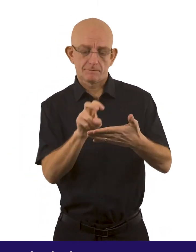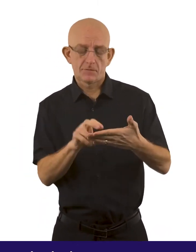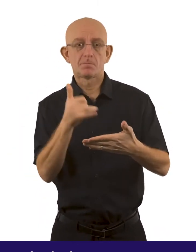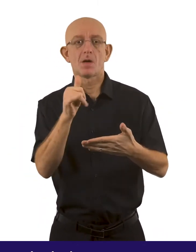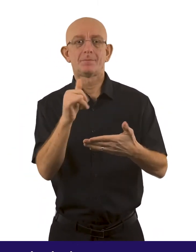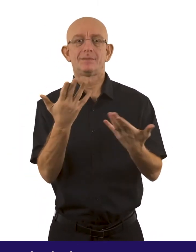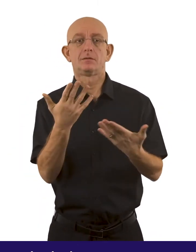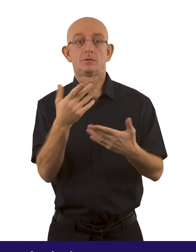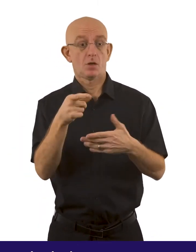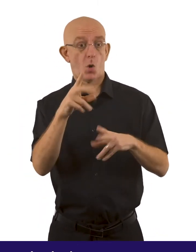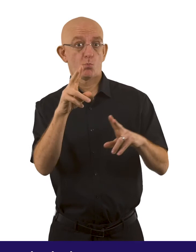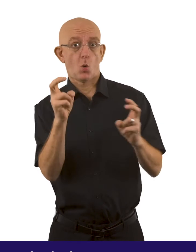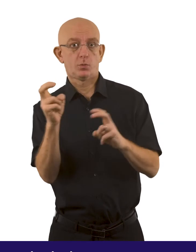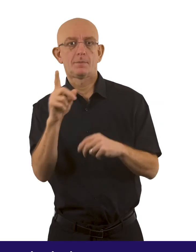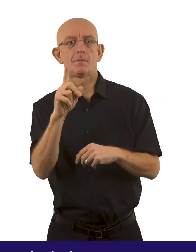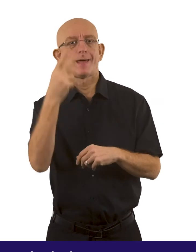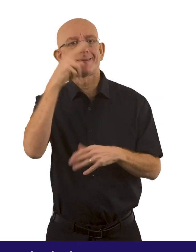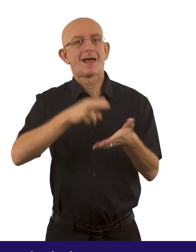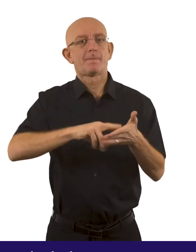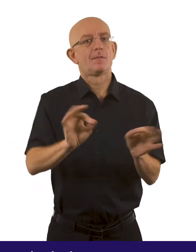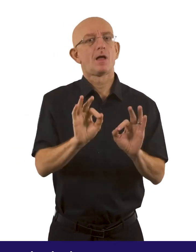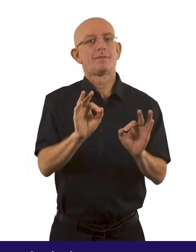This may include anonymous quotes.